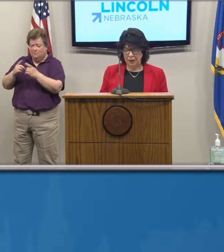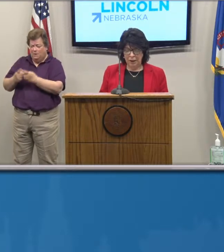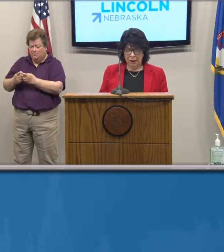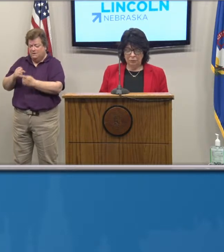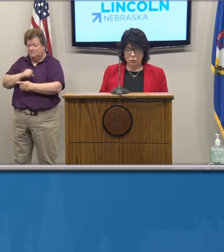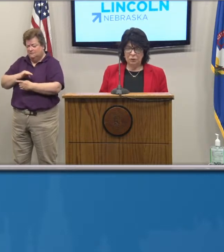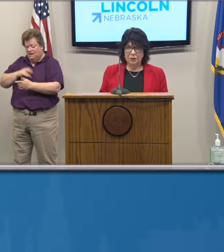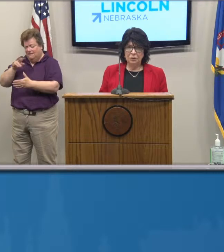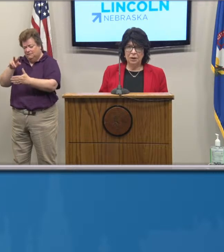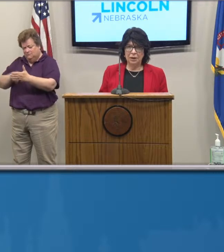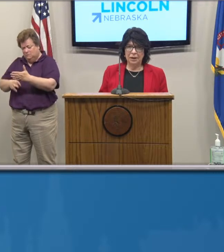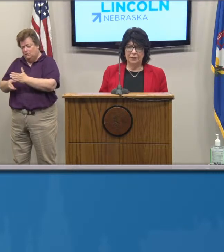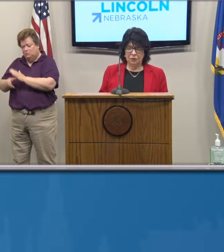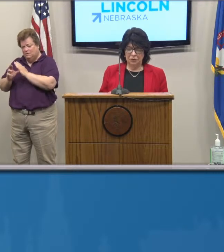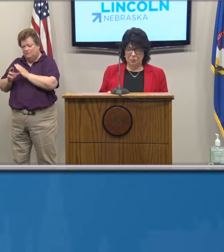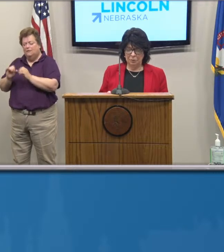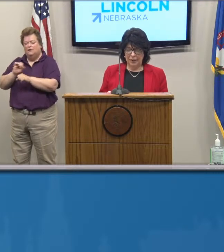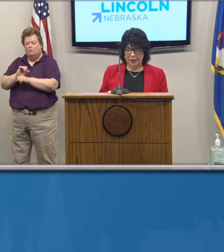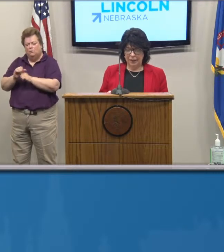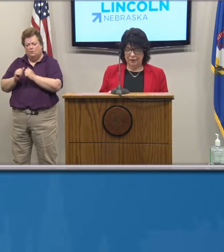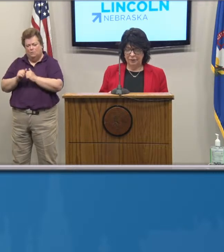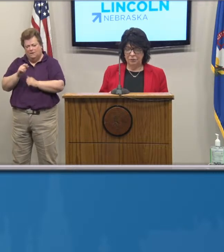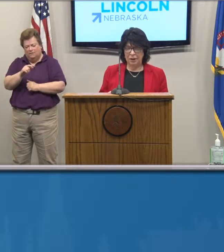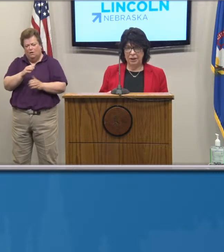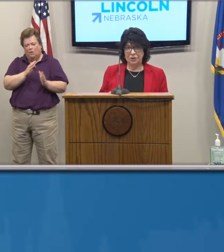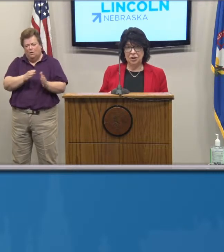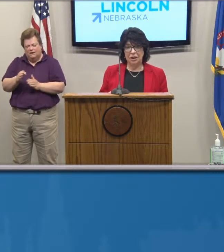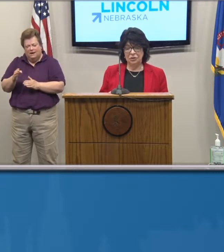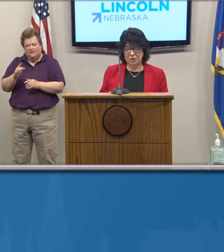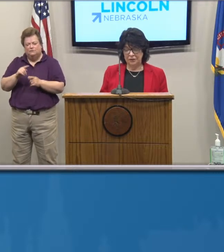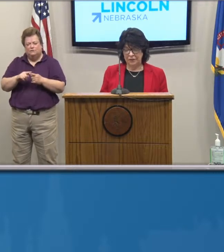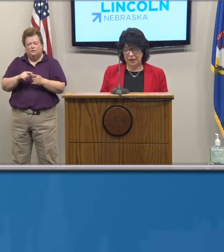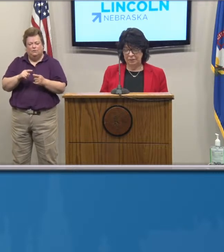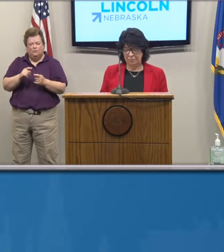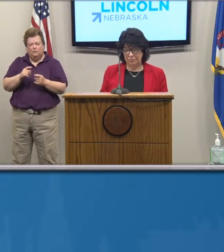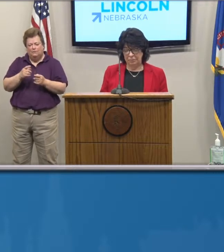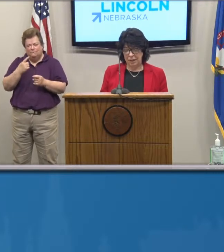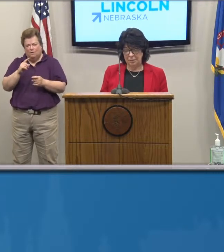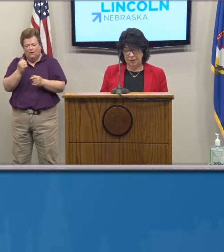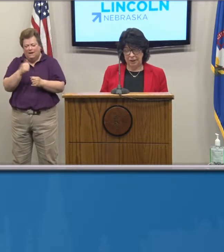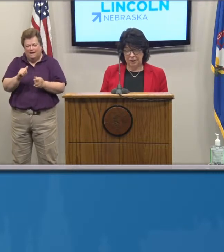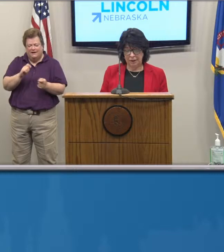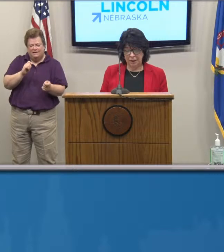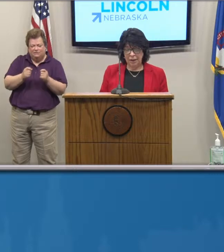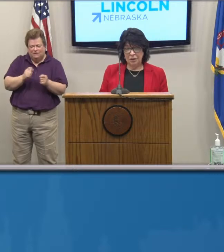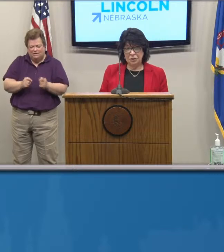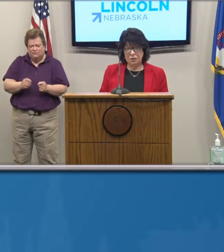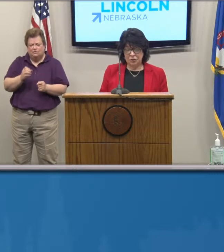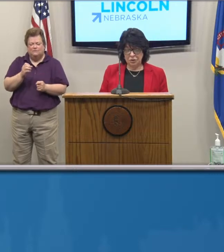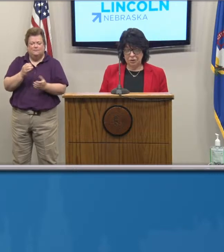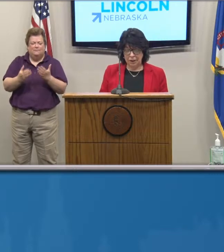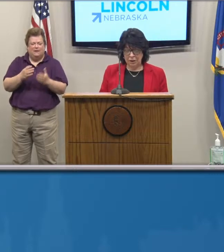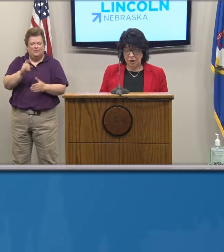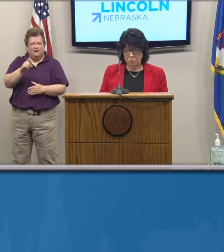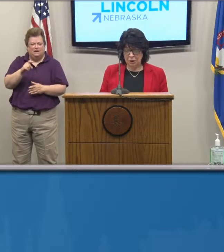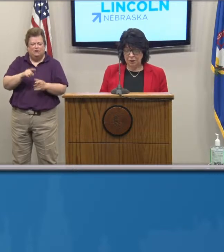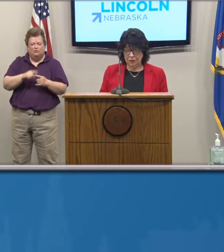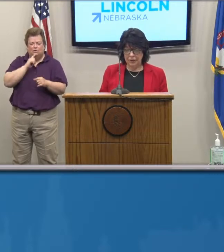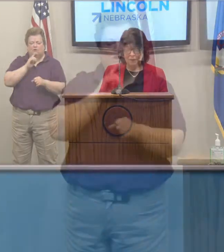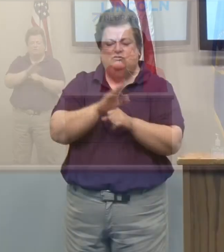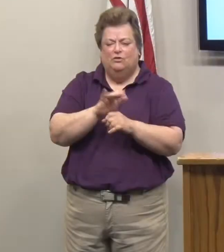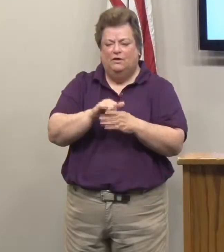This electronic form will help you develop your own event safety plan. Once that form is completed, it's submitted to